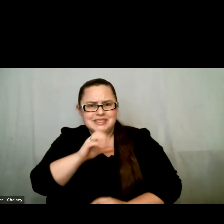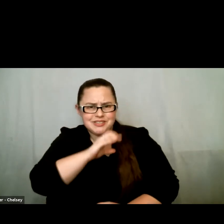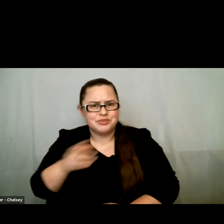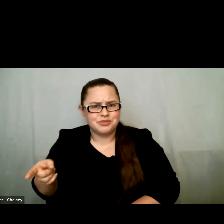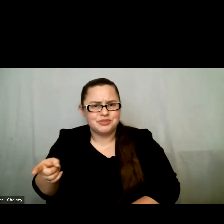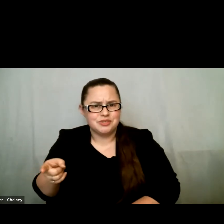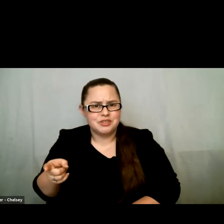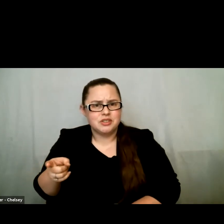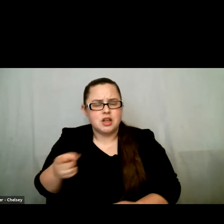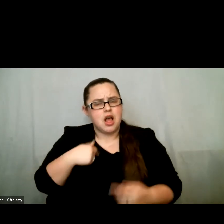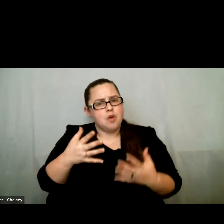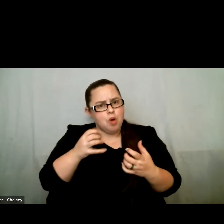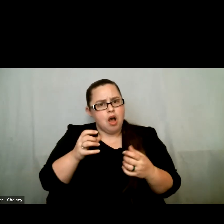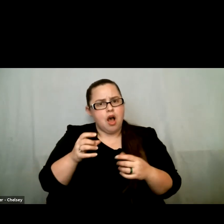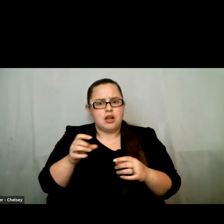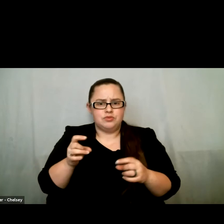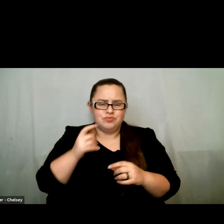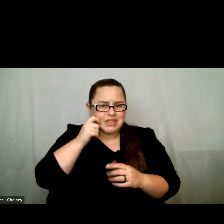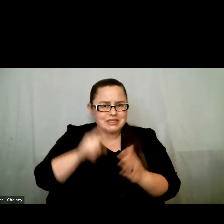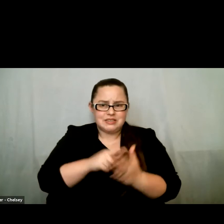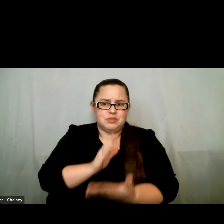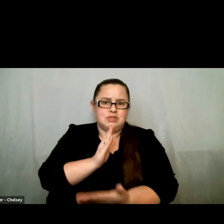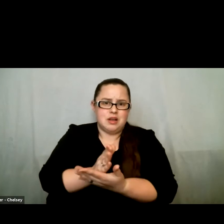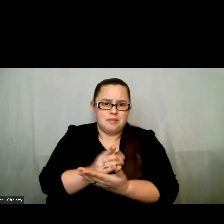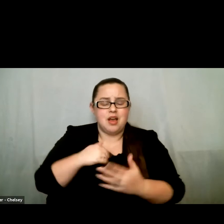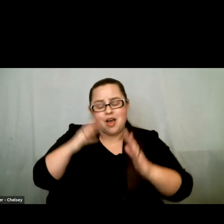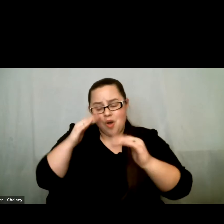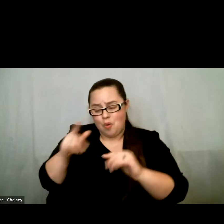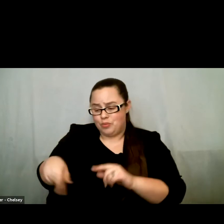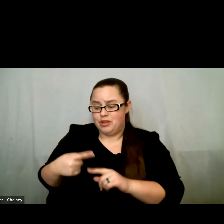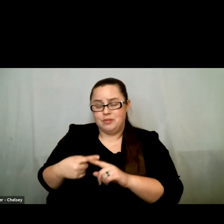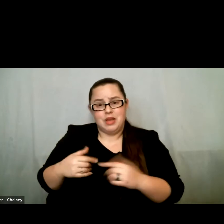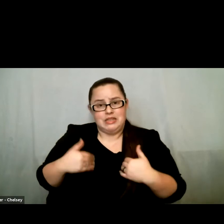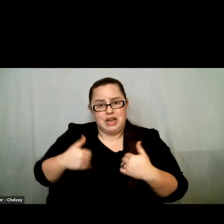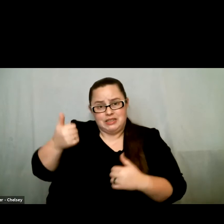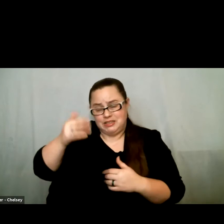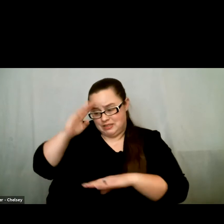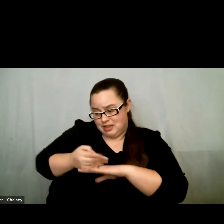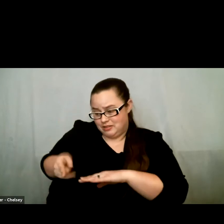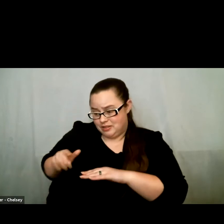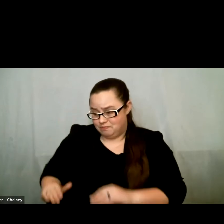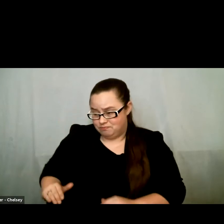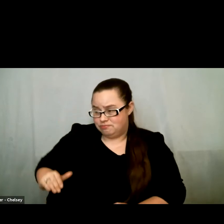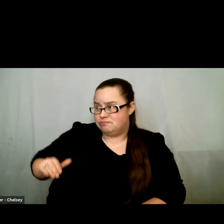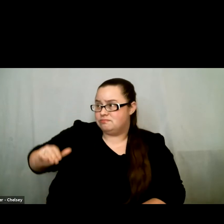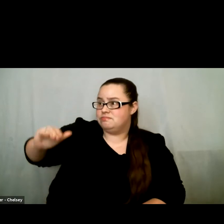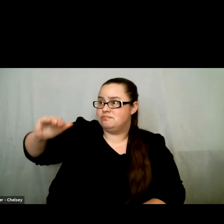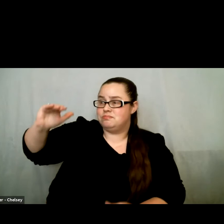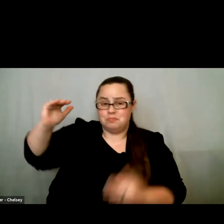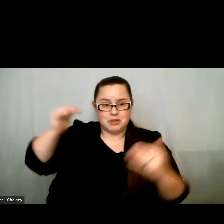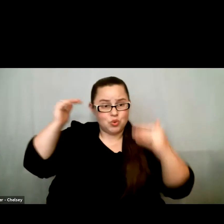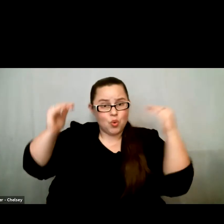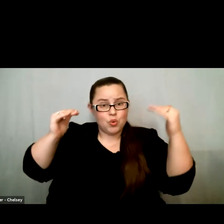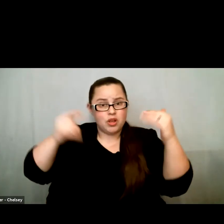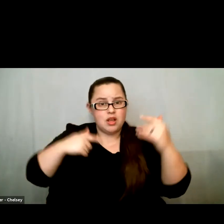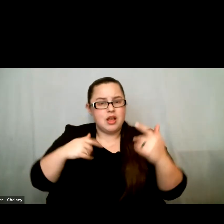against Asians to stop. I hope that by the time my youngest son becomes an adult, racism against any race will not be a daily